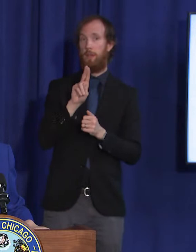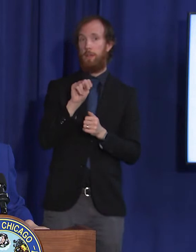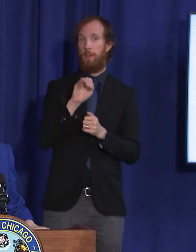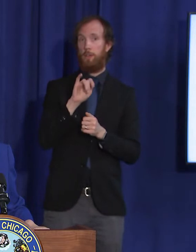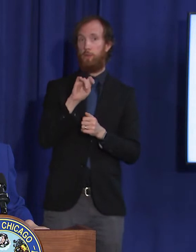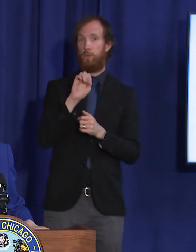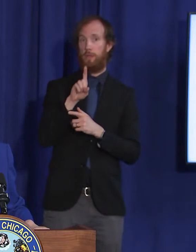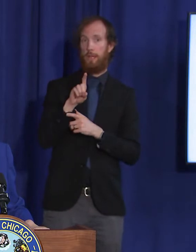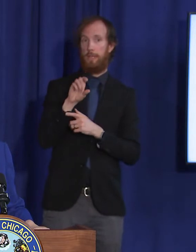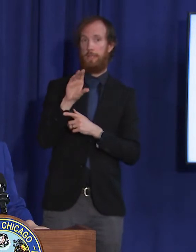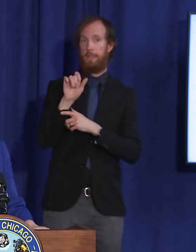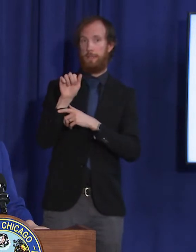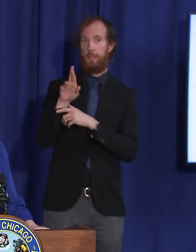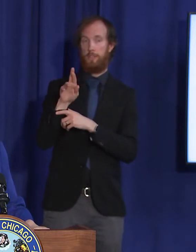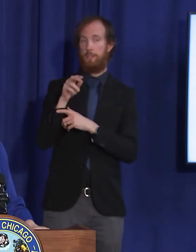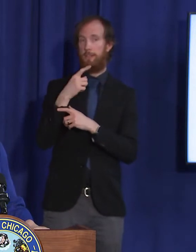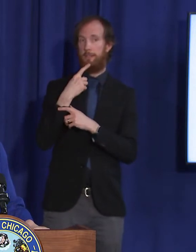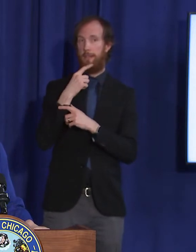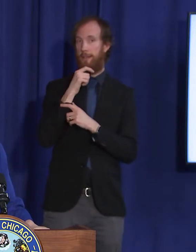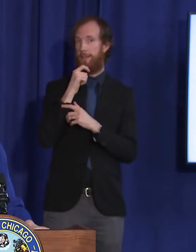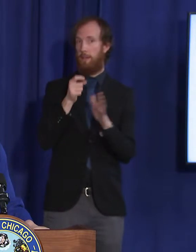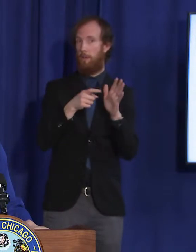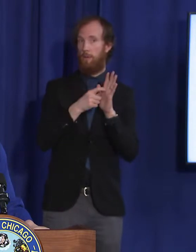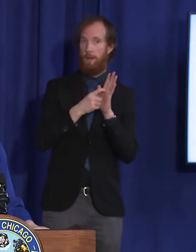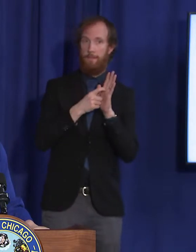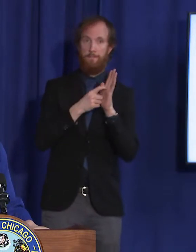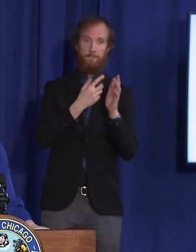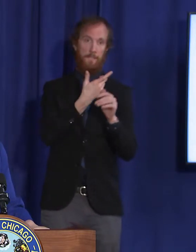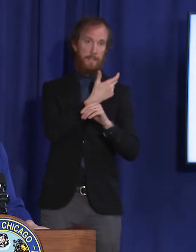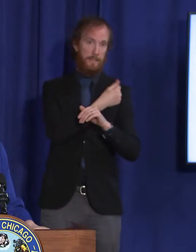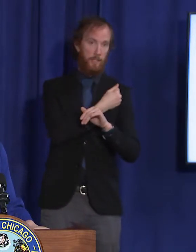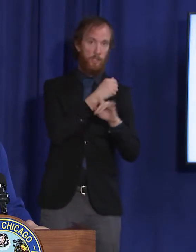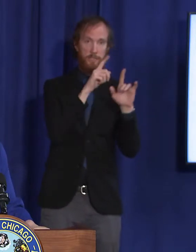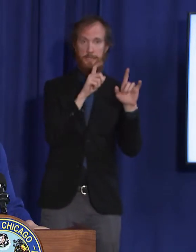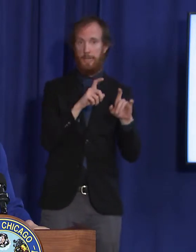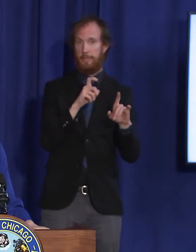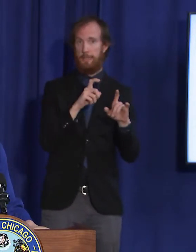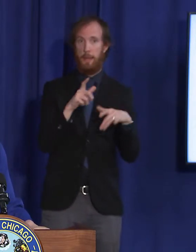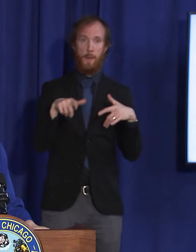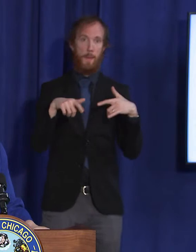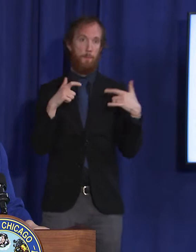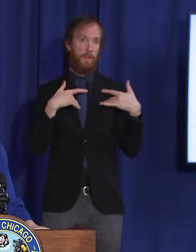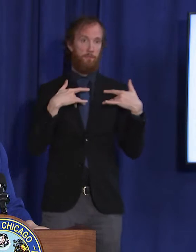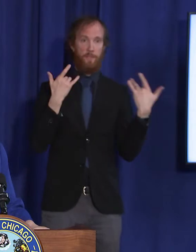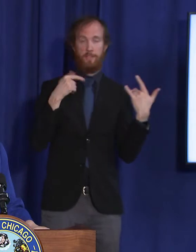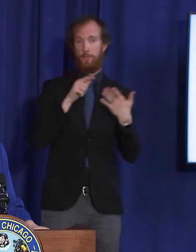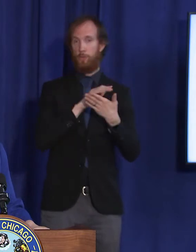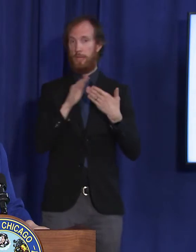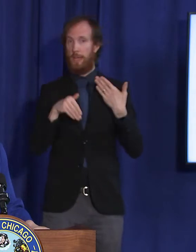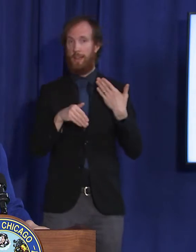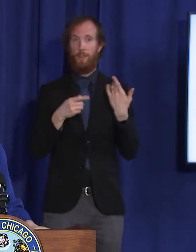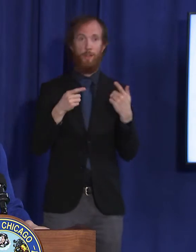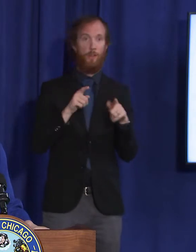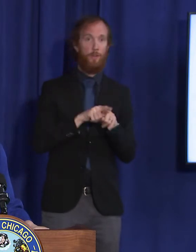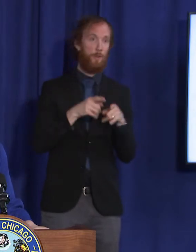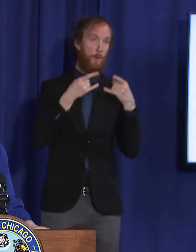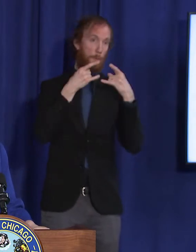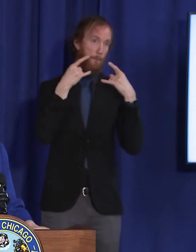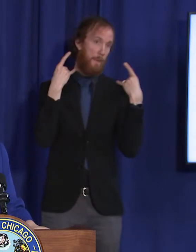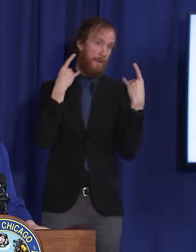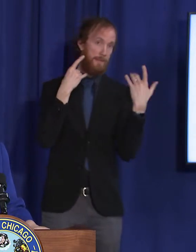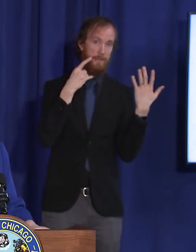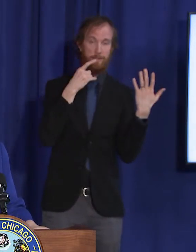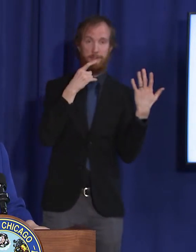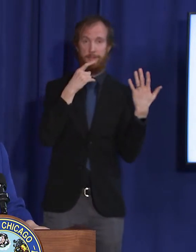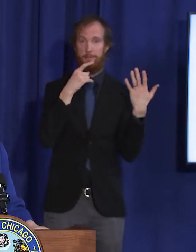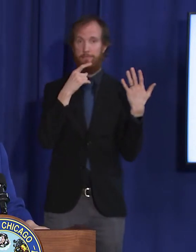longer going to require vaccinations or testing. Obviously, big event this weekend. So it's mask optional, no masks, no